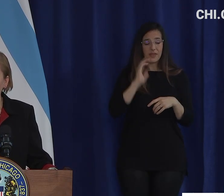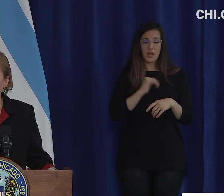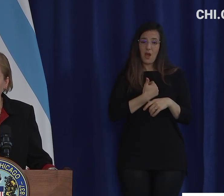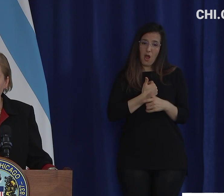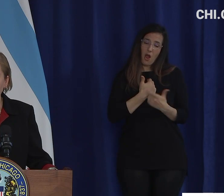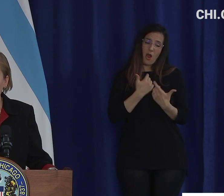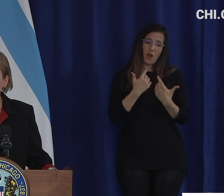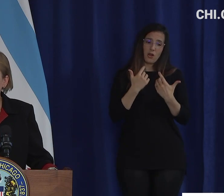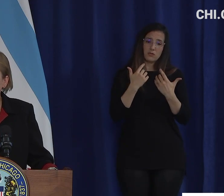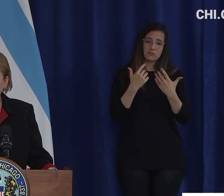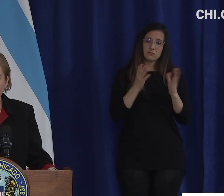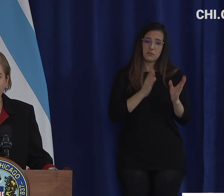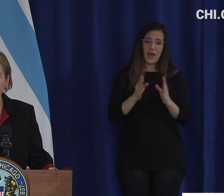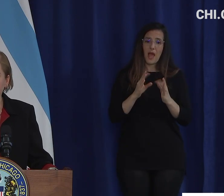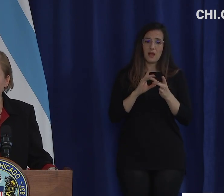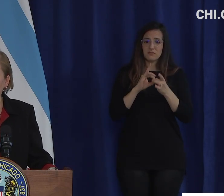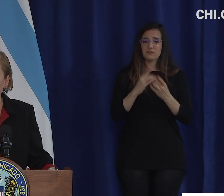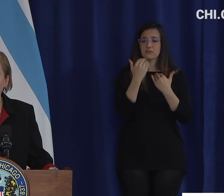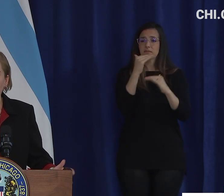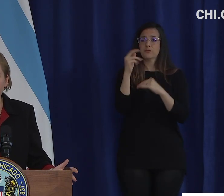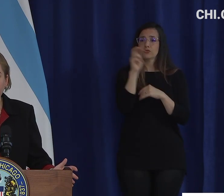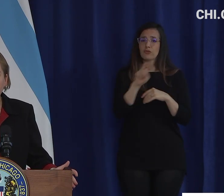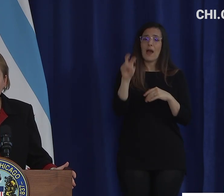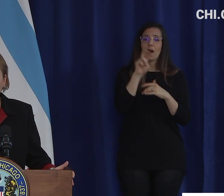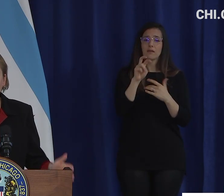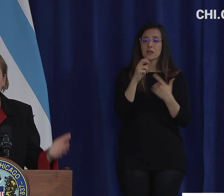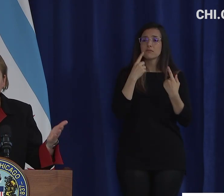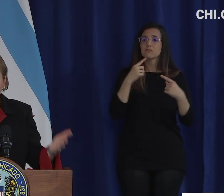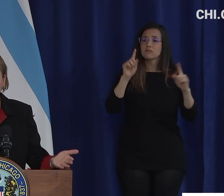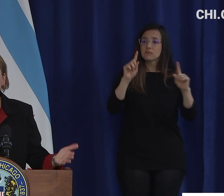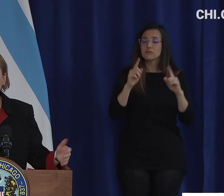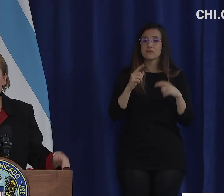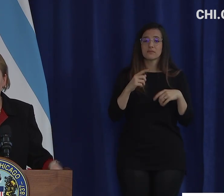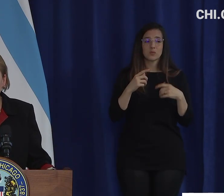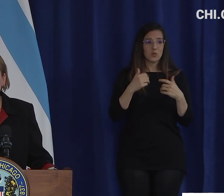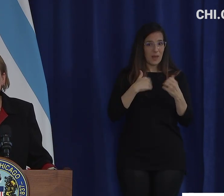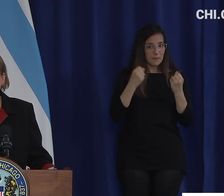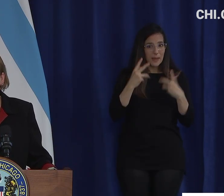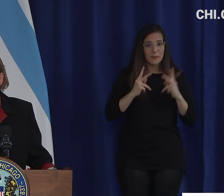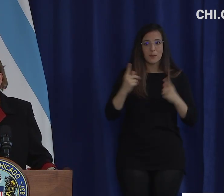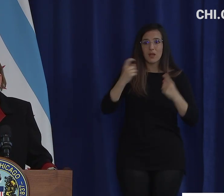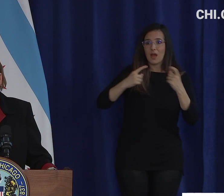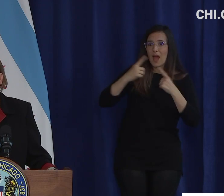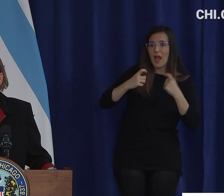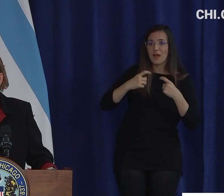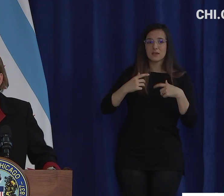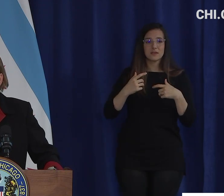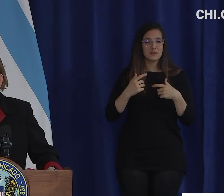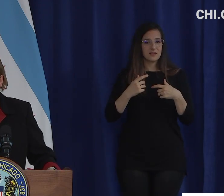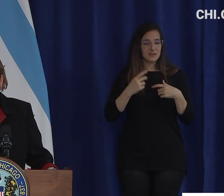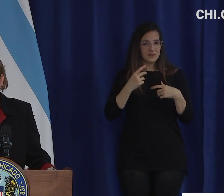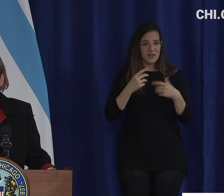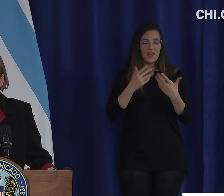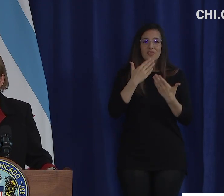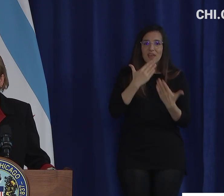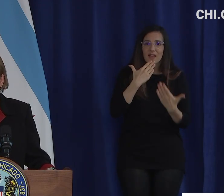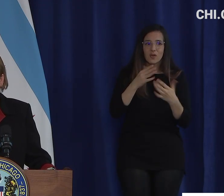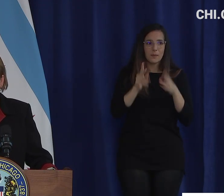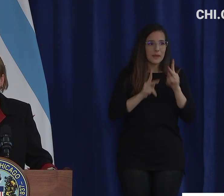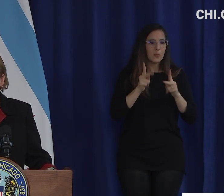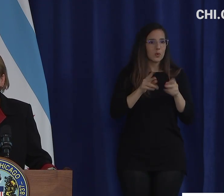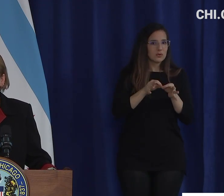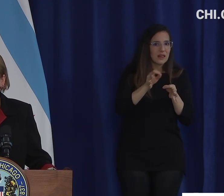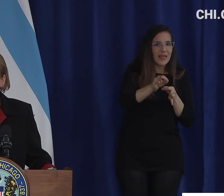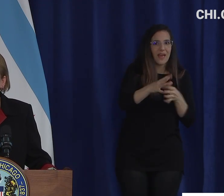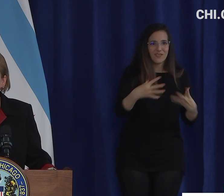We've gotten a lot of questions, a lot of visits to our website. We've seen a lot of people, and thank you, delaying vacations and non-essential